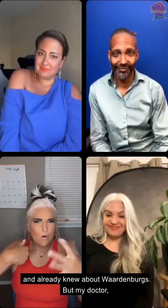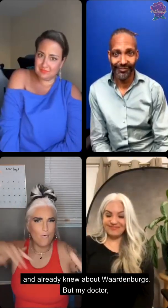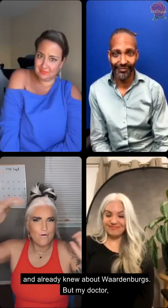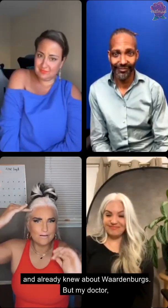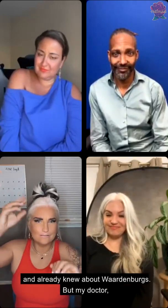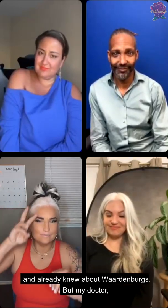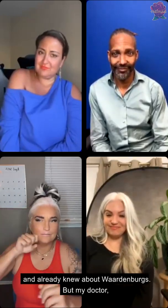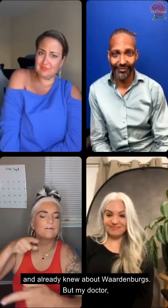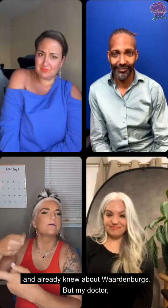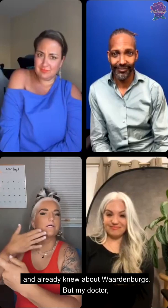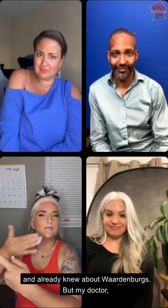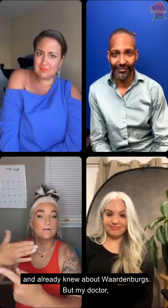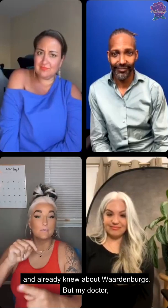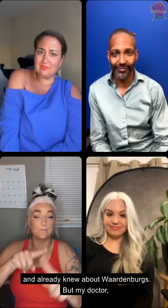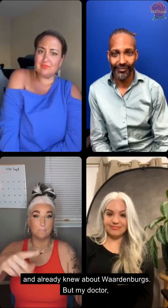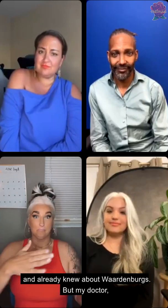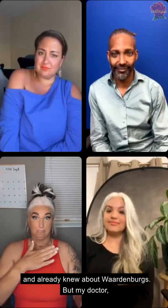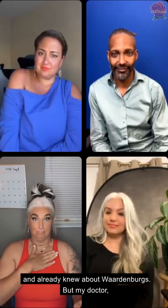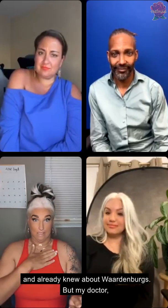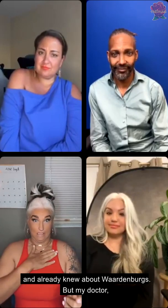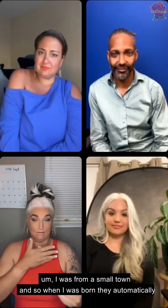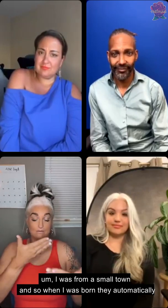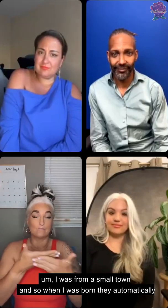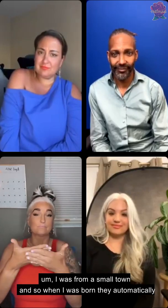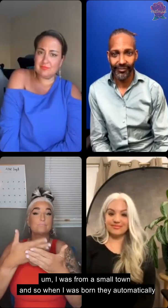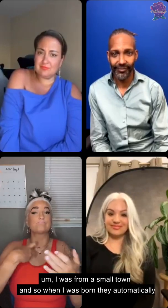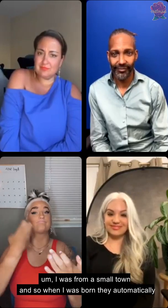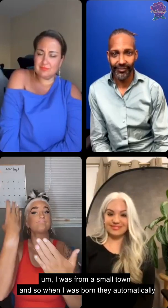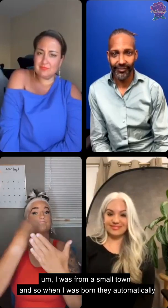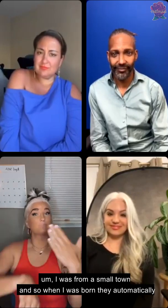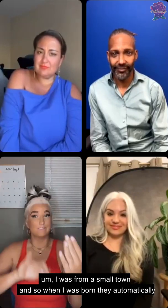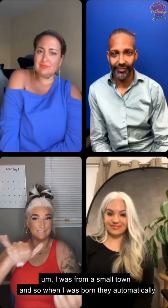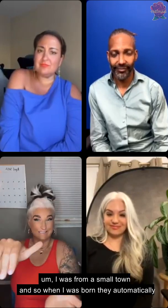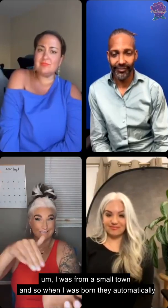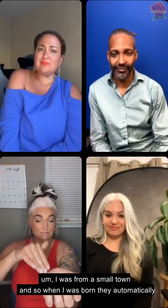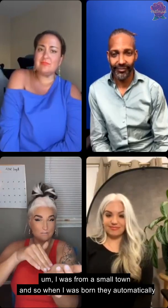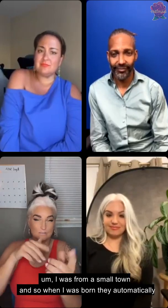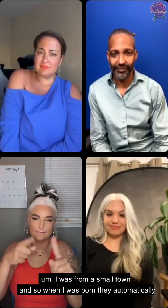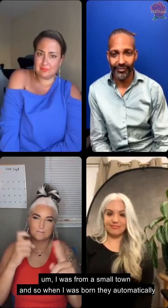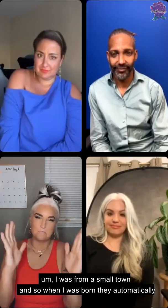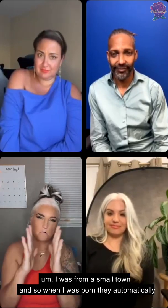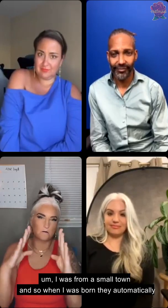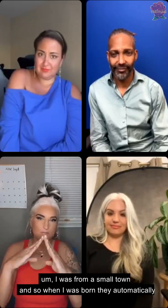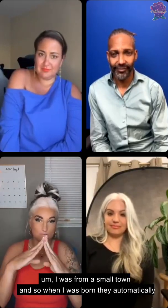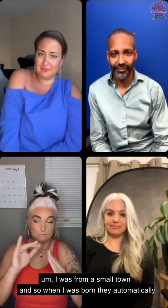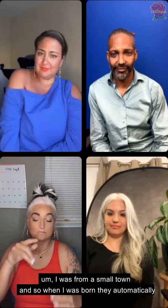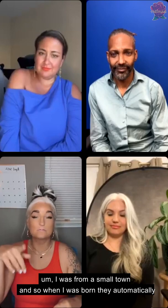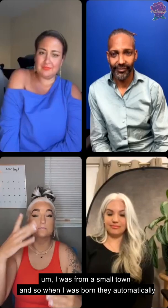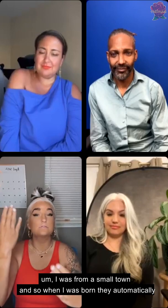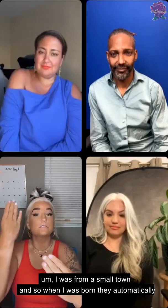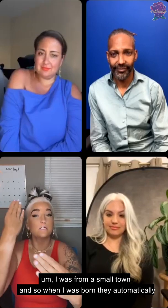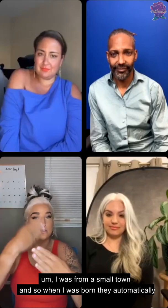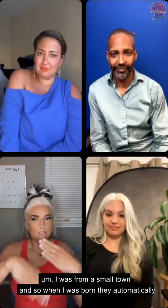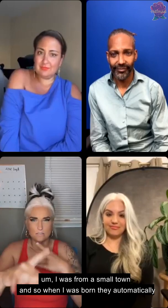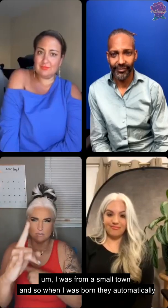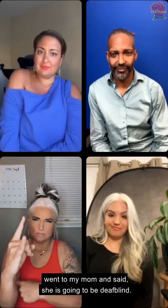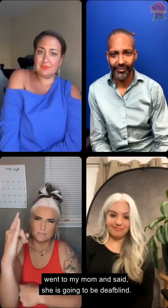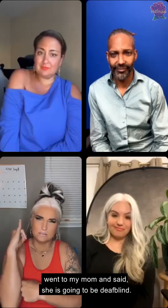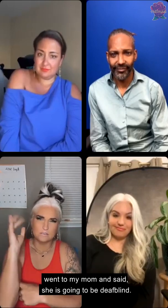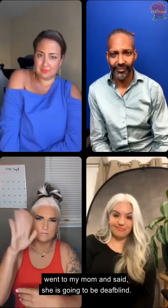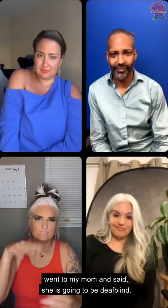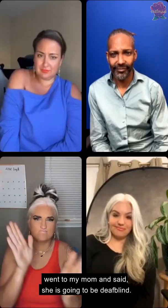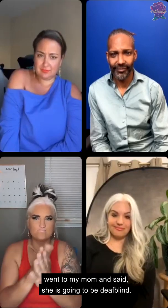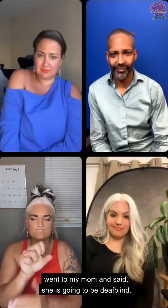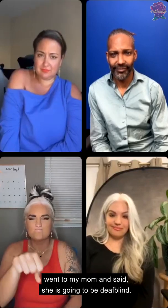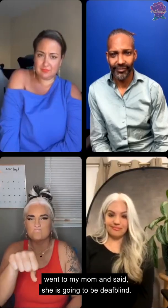and already knew about Wardenbergs. But my doctor, um, I was from a small town, and so when I was born, they